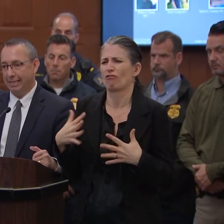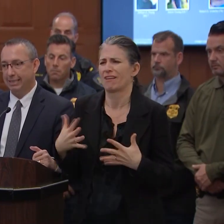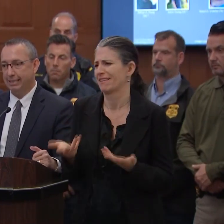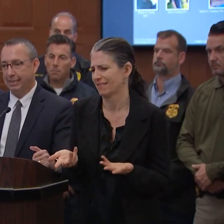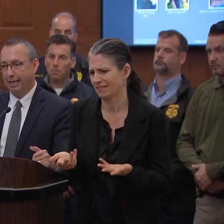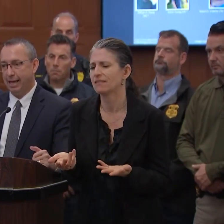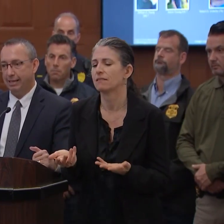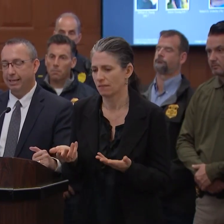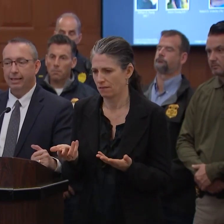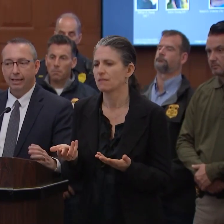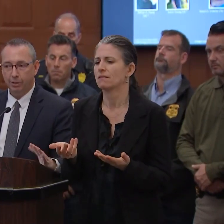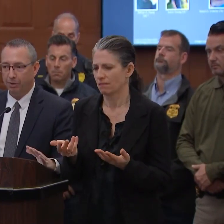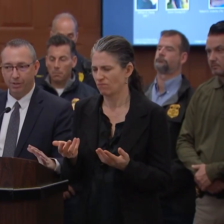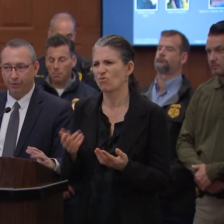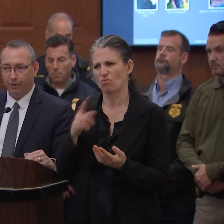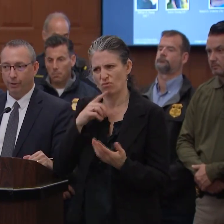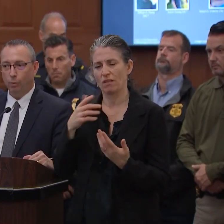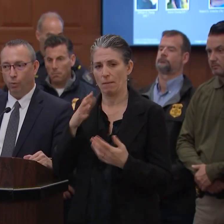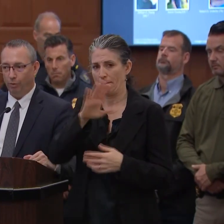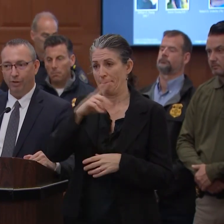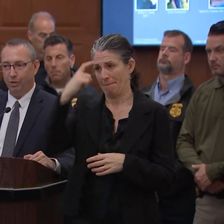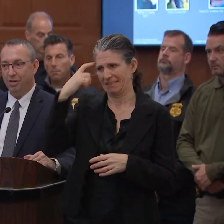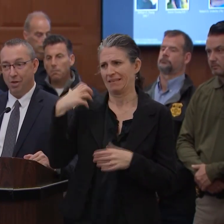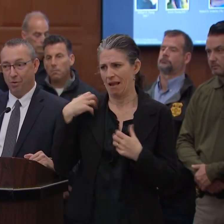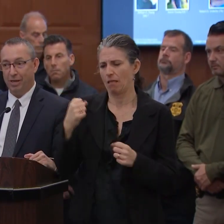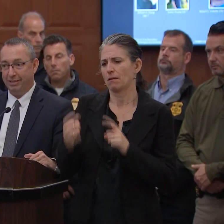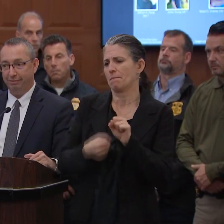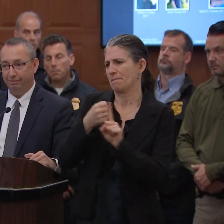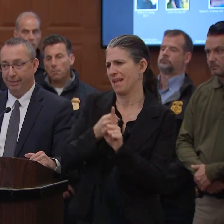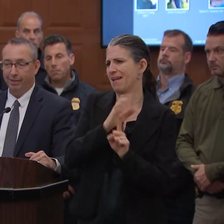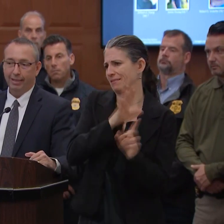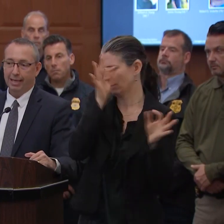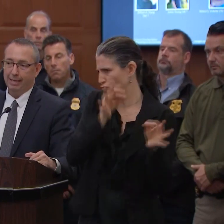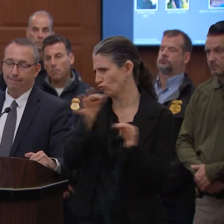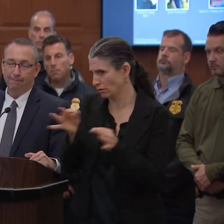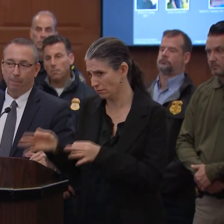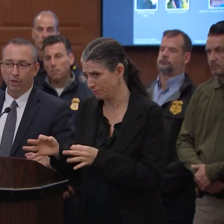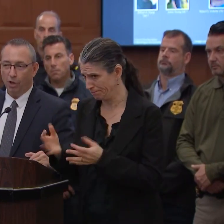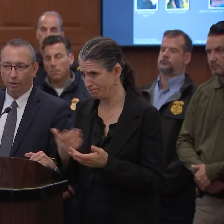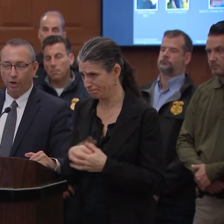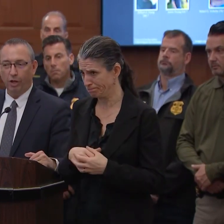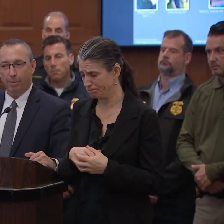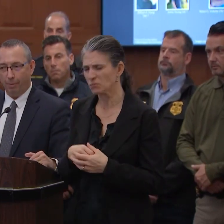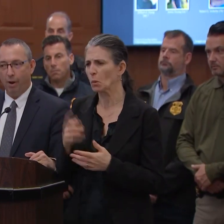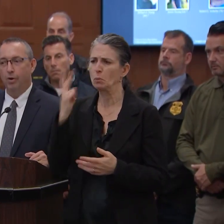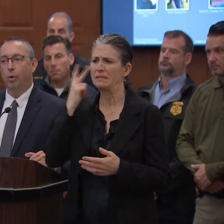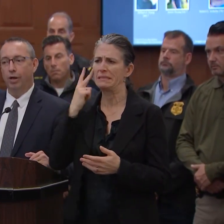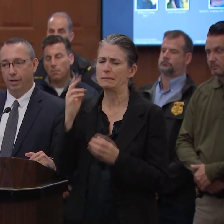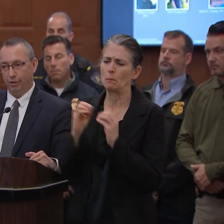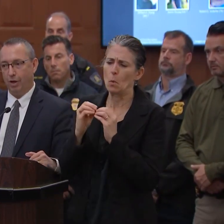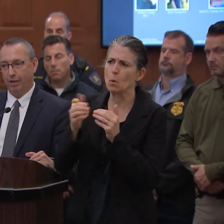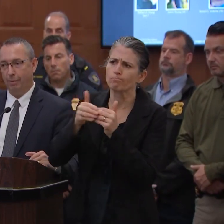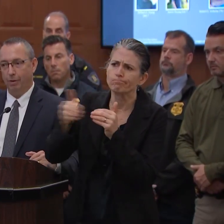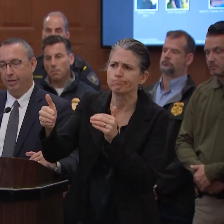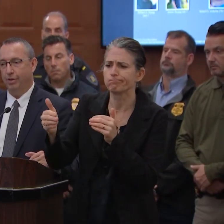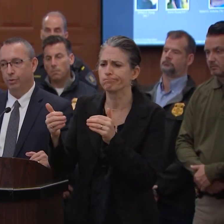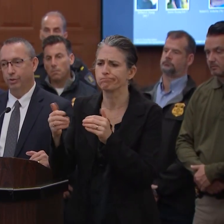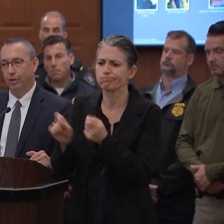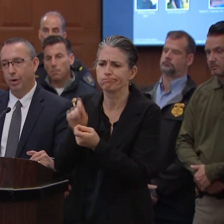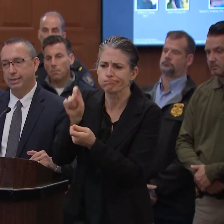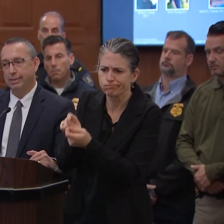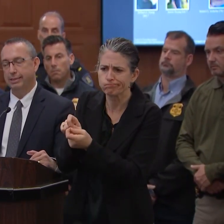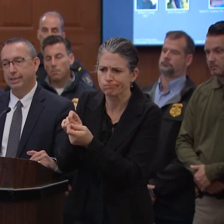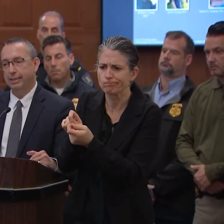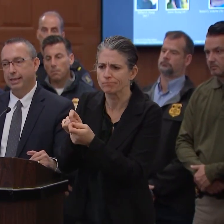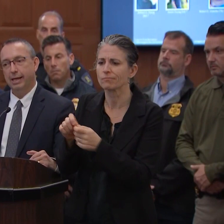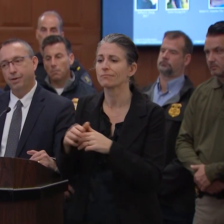health nexus to that. Specifically, is there another reason? When you talking about paranoia, you're talking about individuals